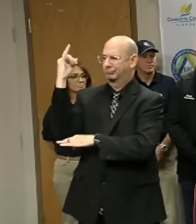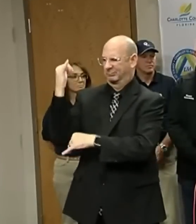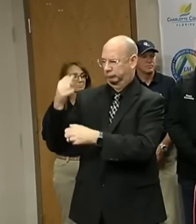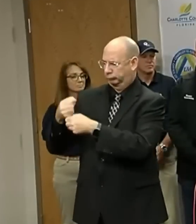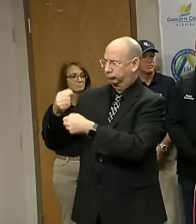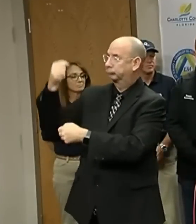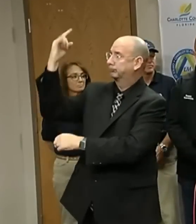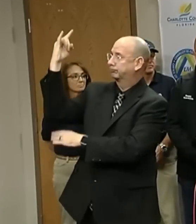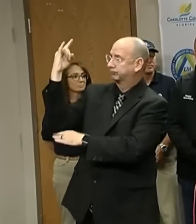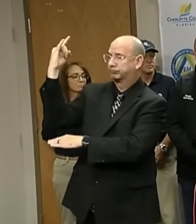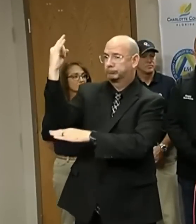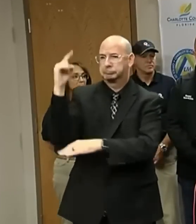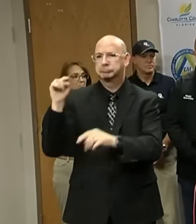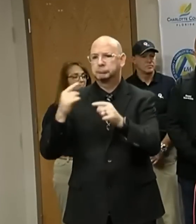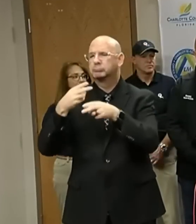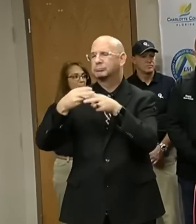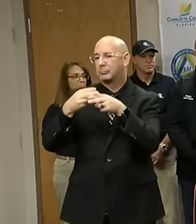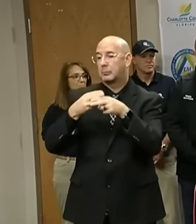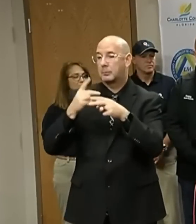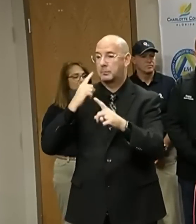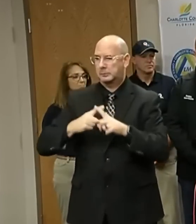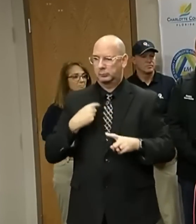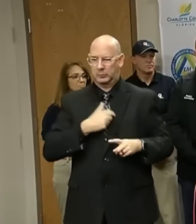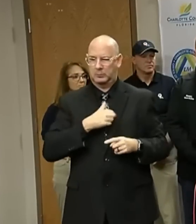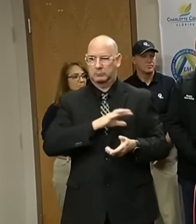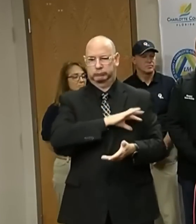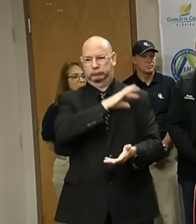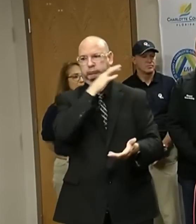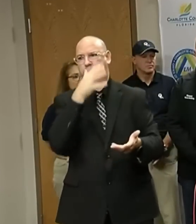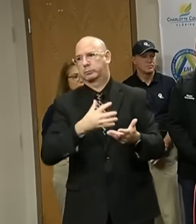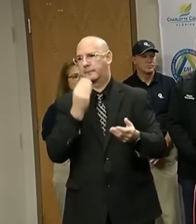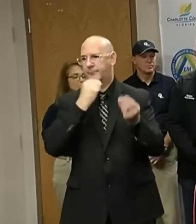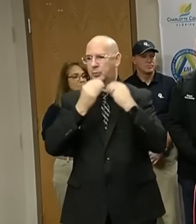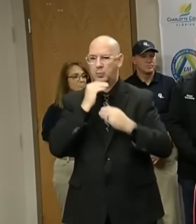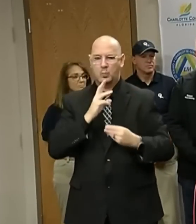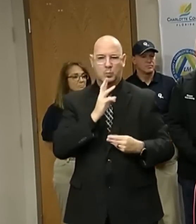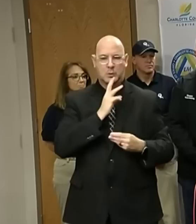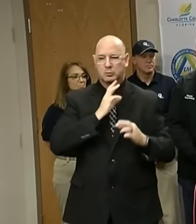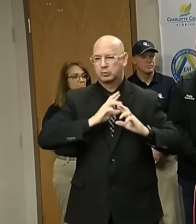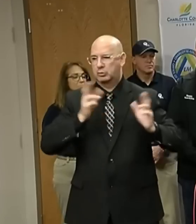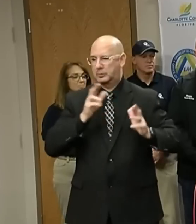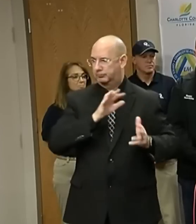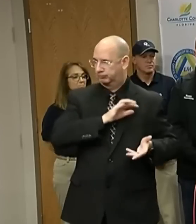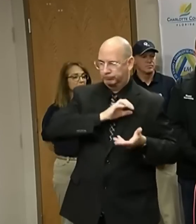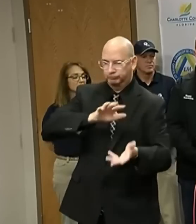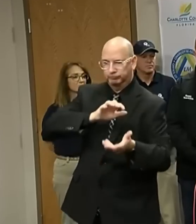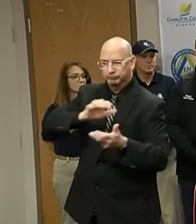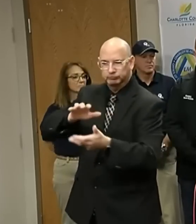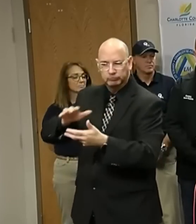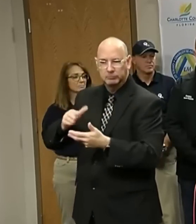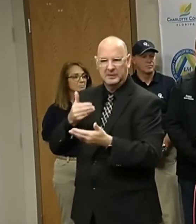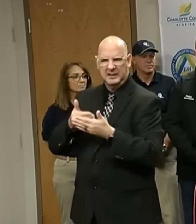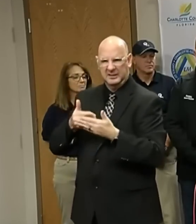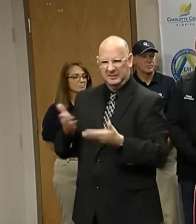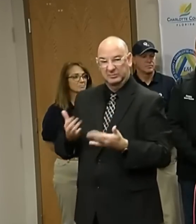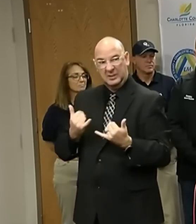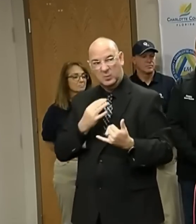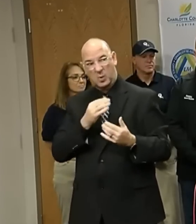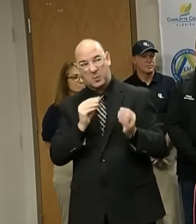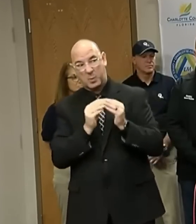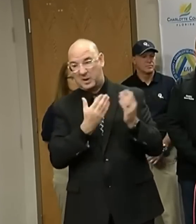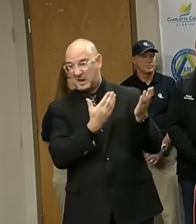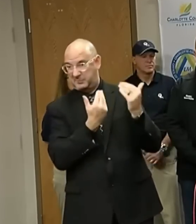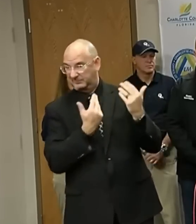of food and water that is either here or is very close on the way. Life safety, of course,